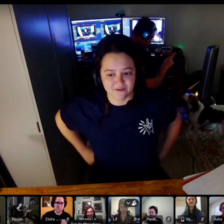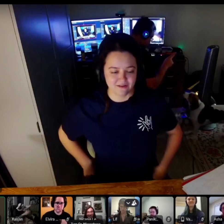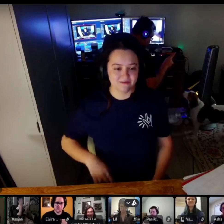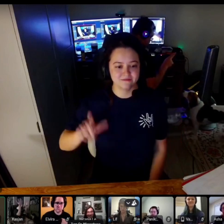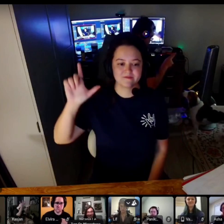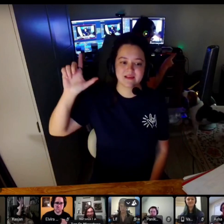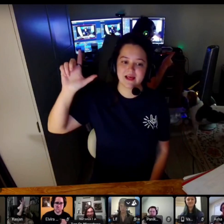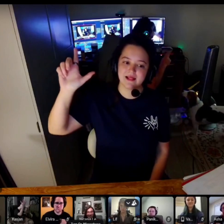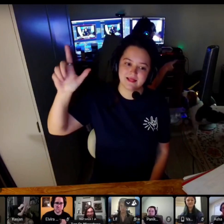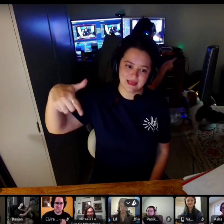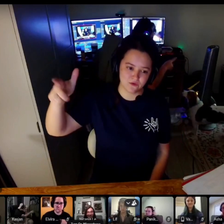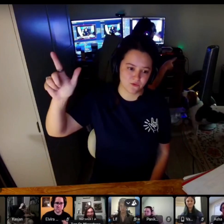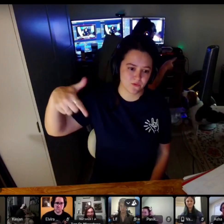Later.